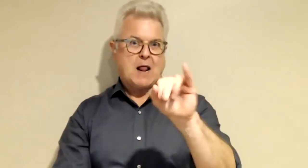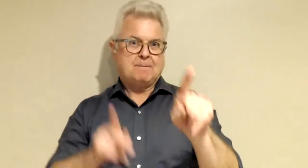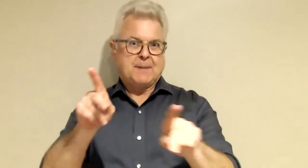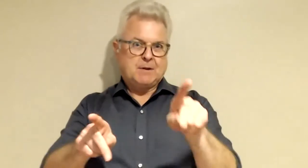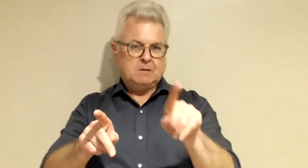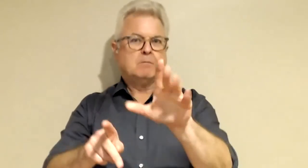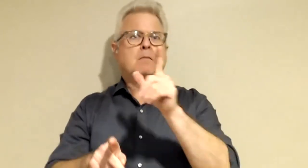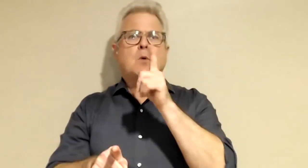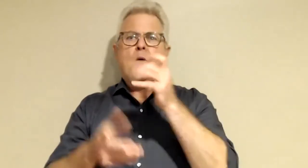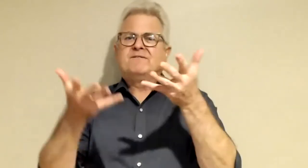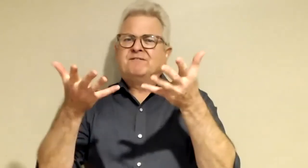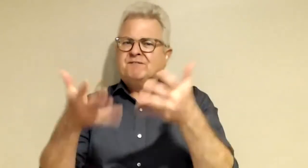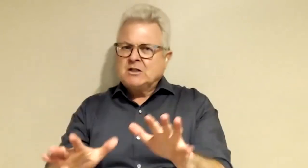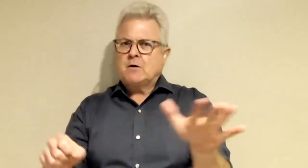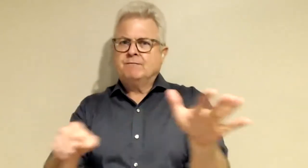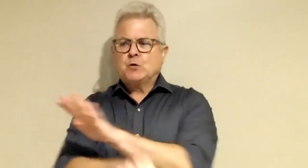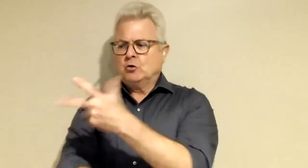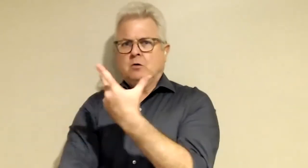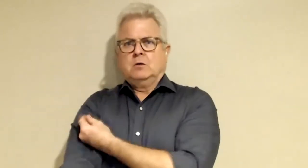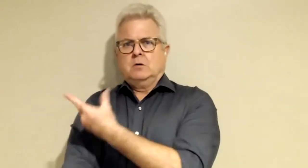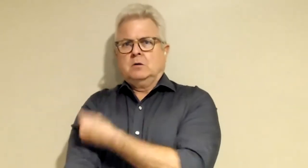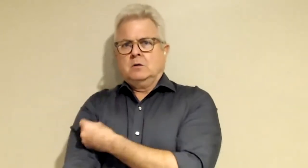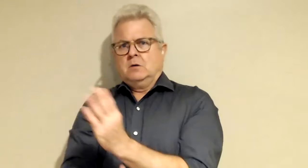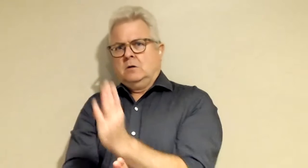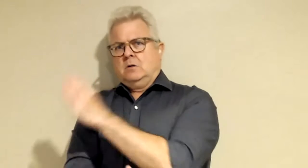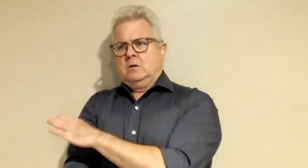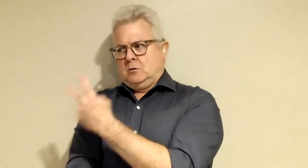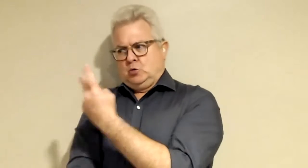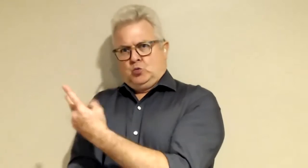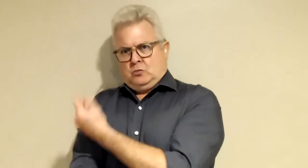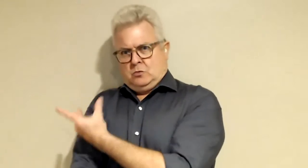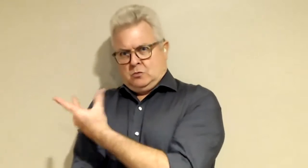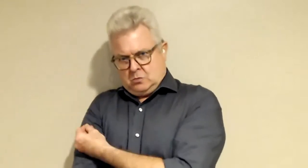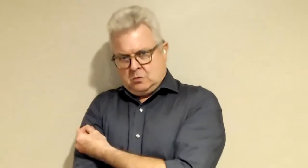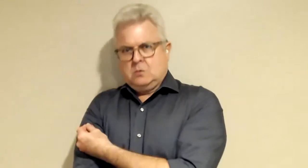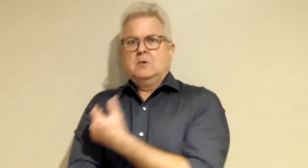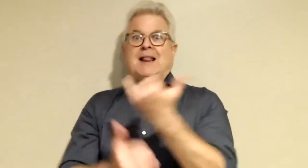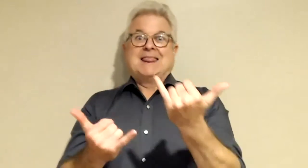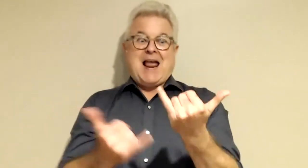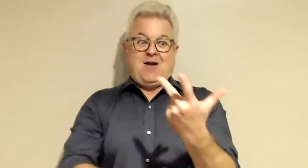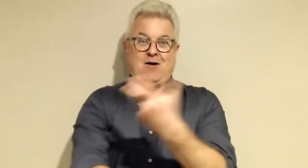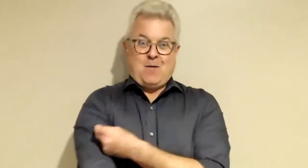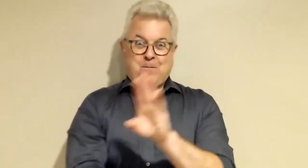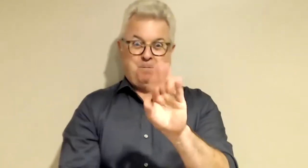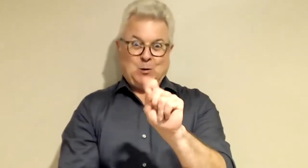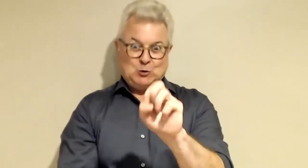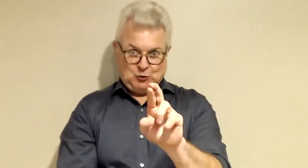total of 105,000 Rhode Islanders who were fully vaccinated go to get those boosters.